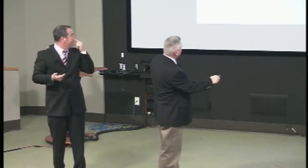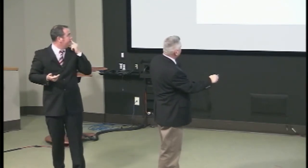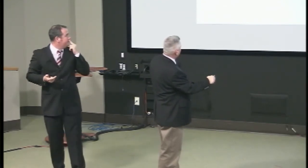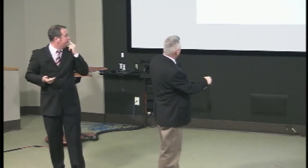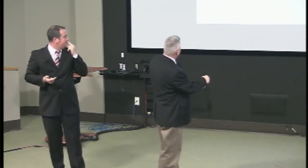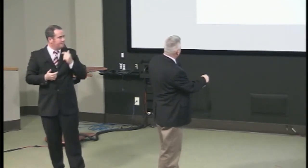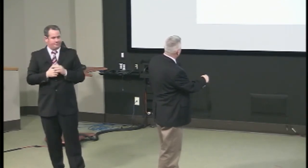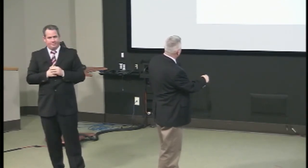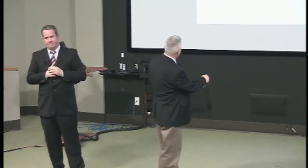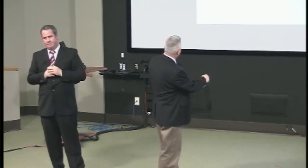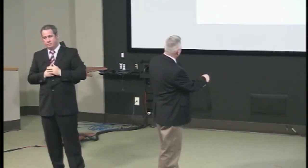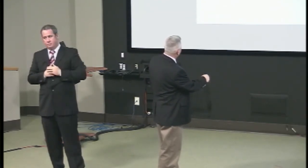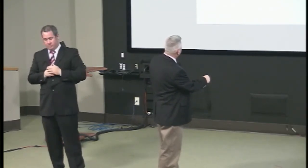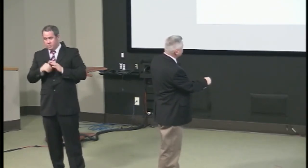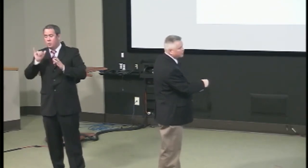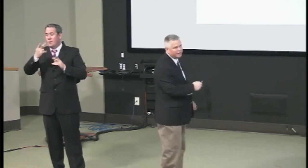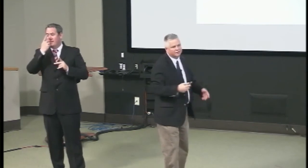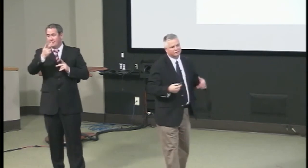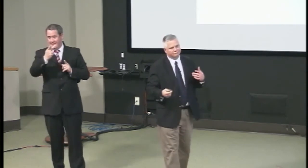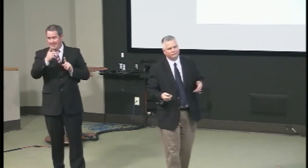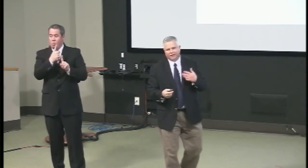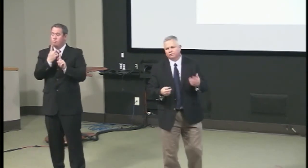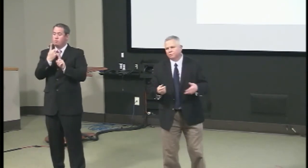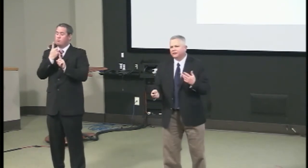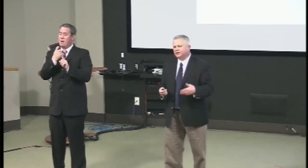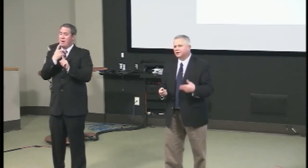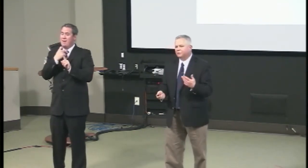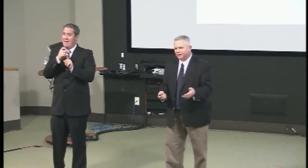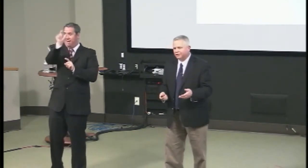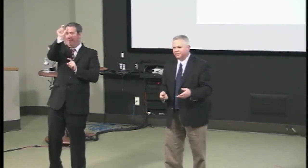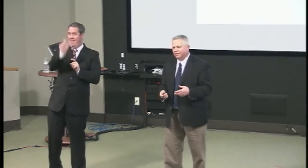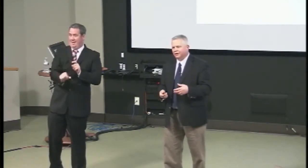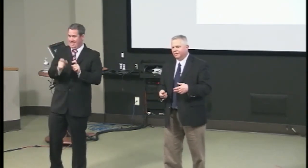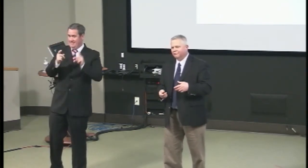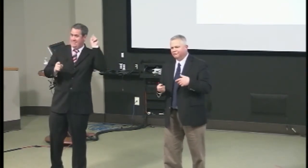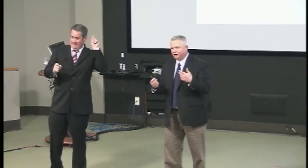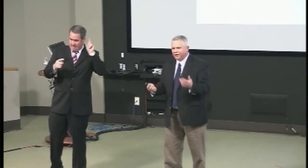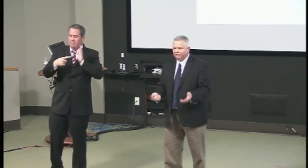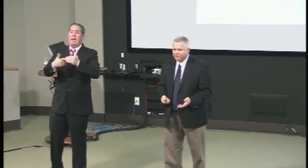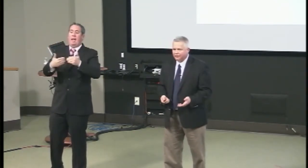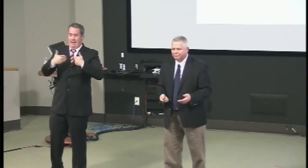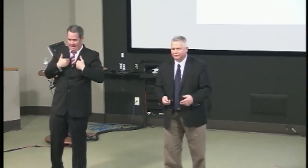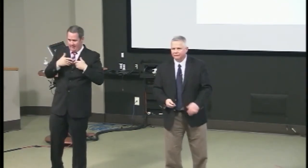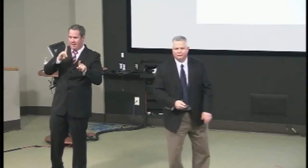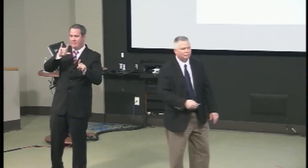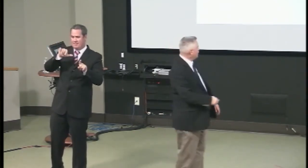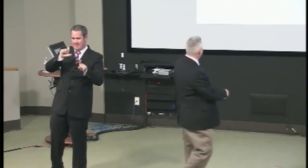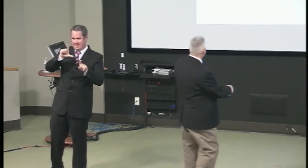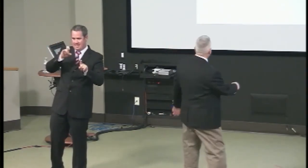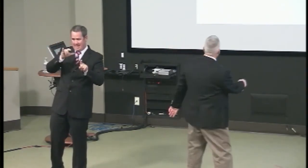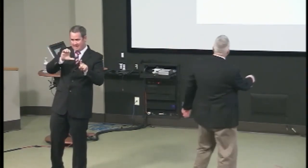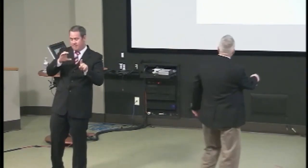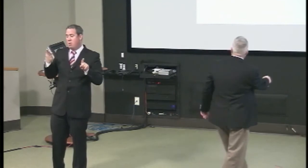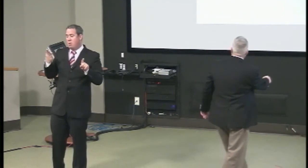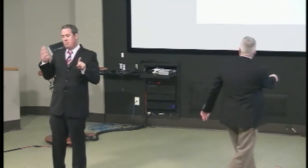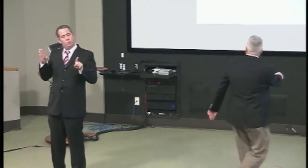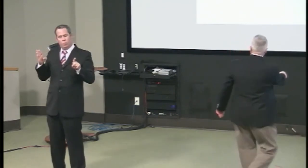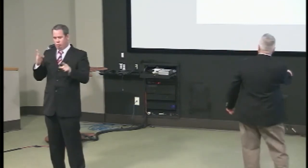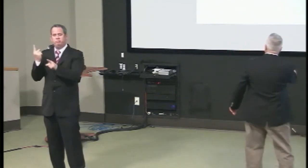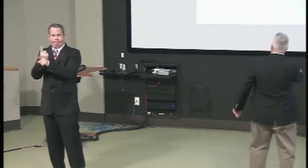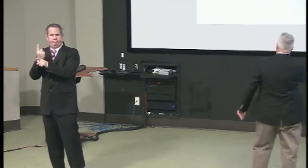dyslexics, which should say up here. And what you can see is, as you repeat the stimulus, you get faster. Whether you start out